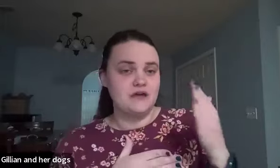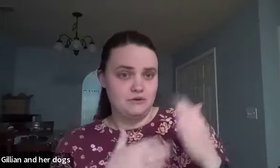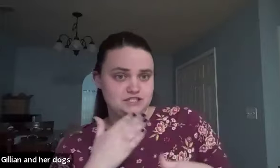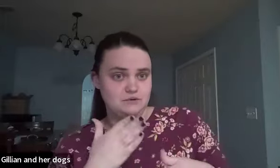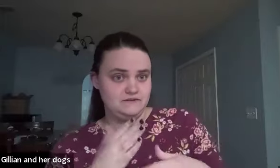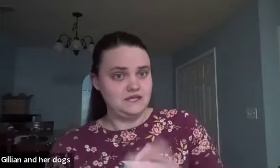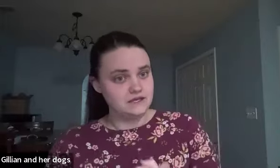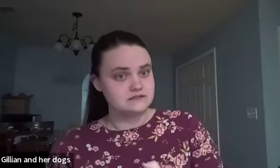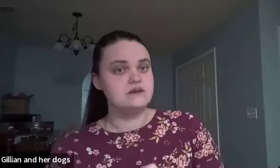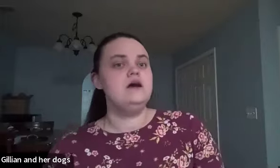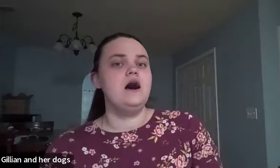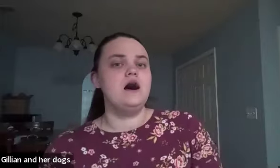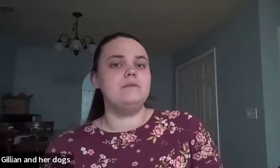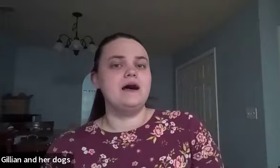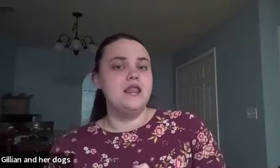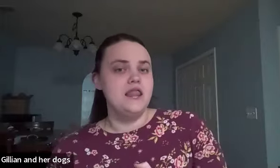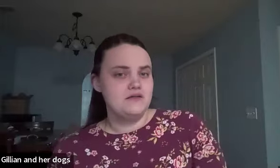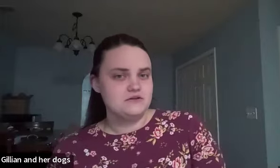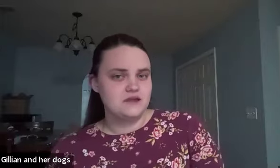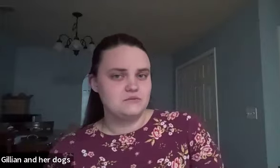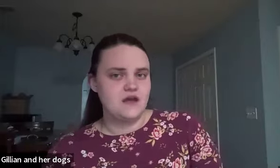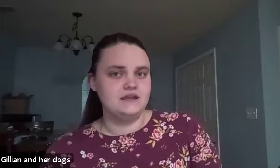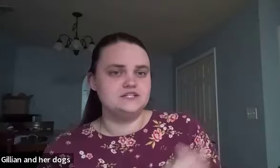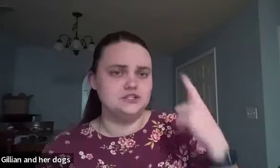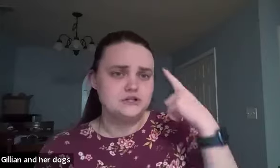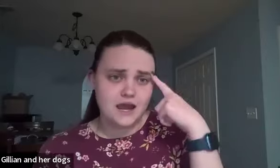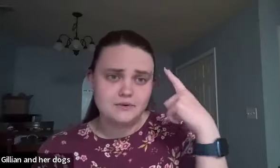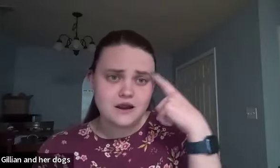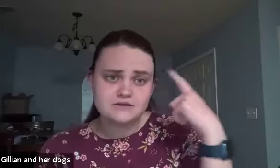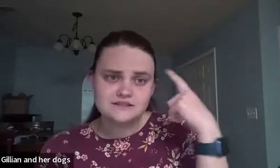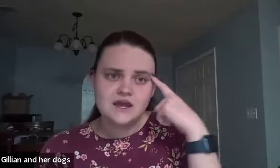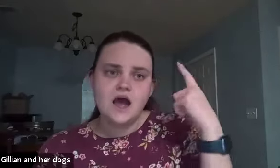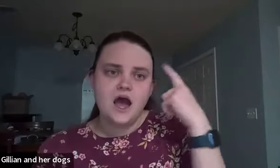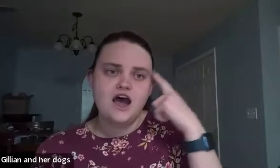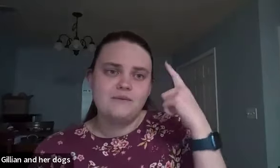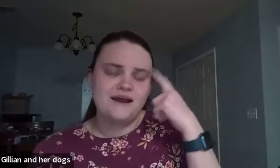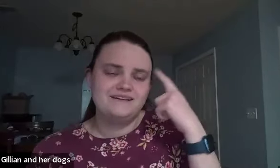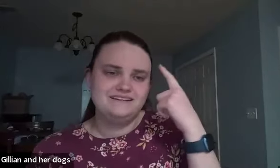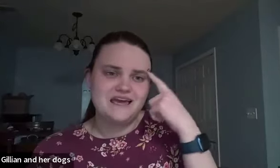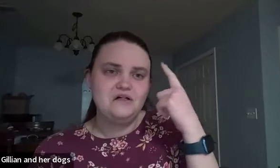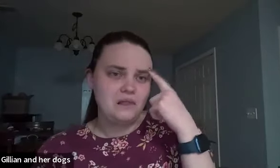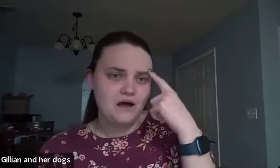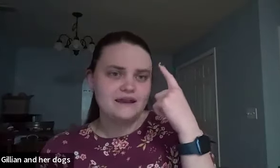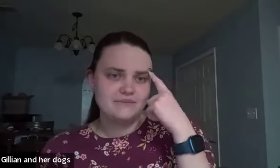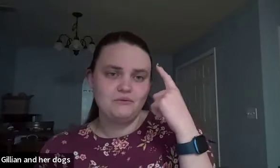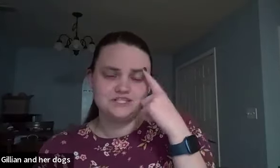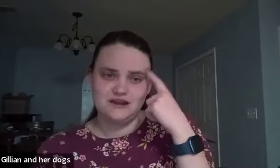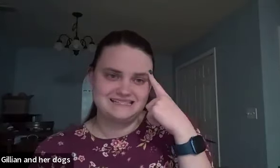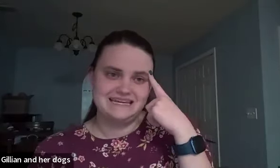put that question word at the end. Another thing with that is your eyebrows tell a lot about what you're asking